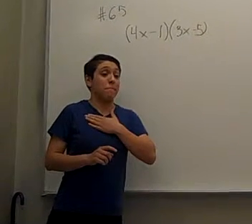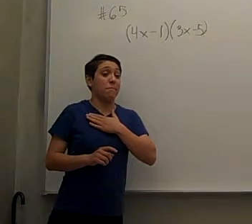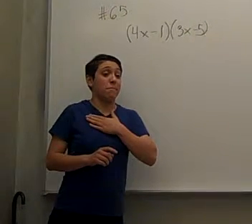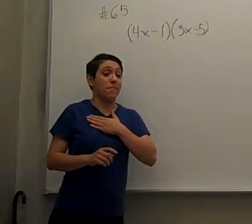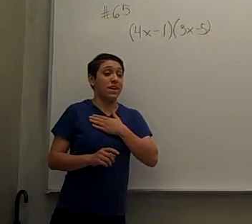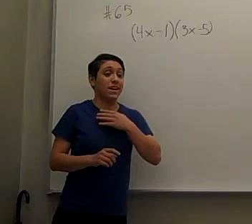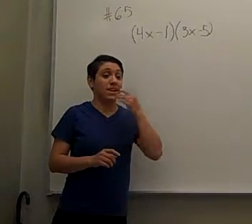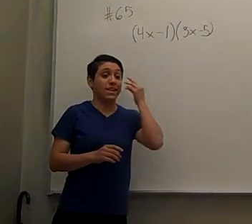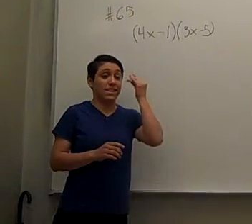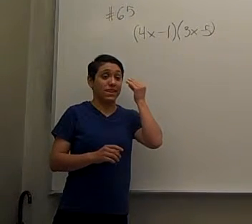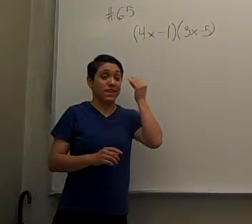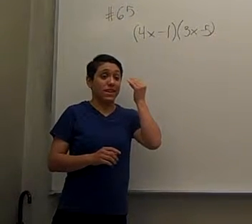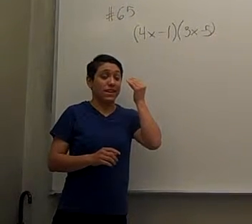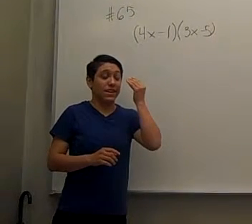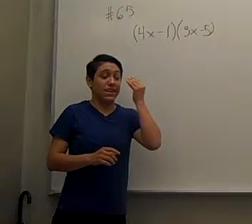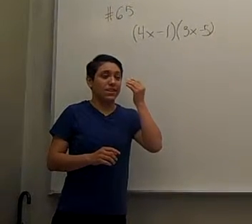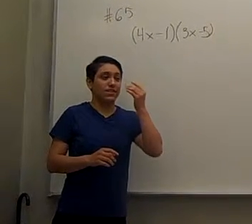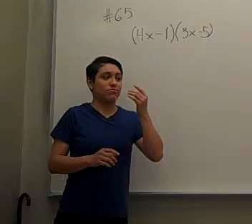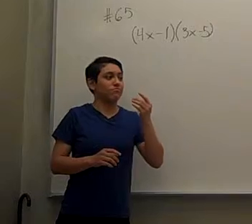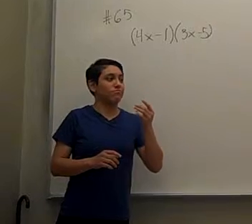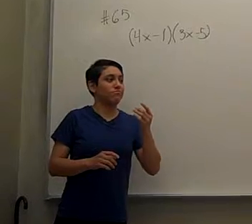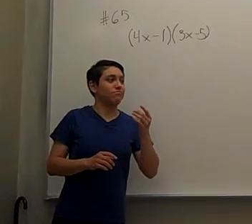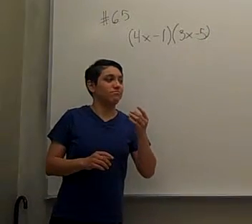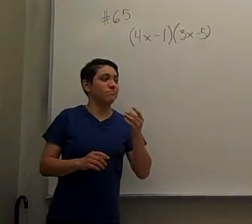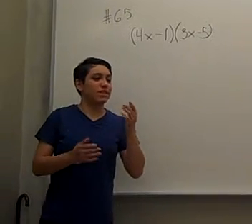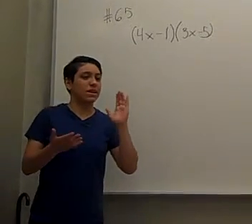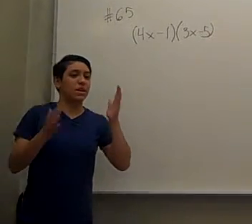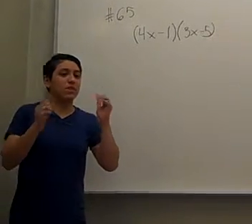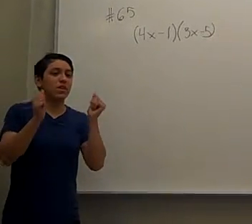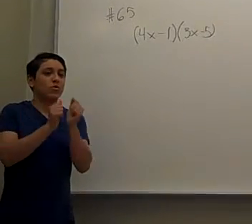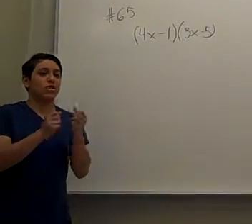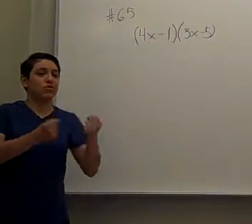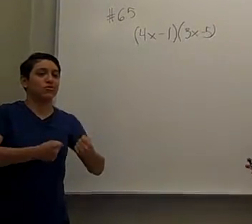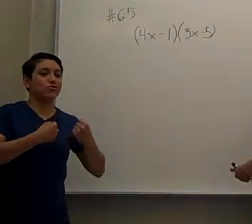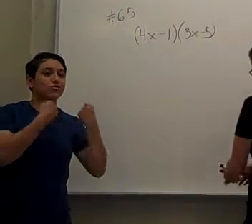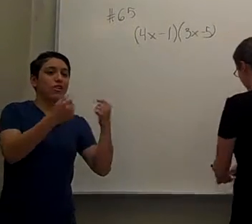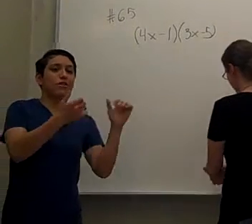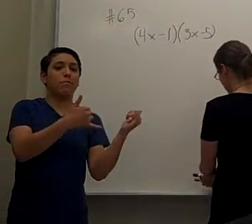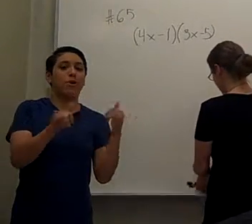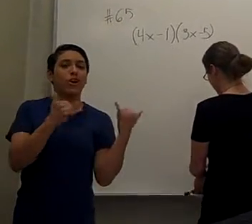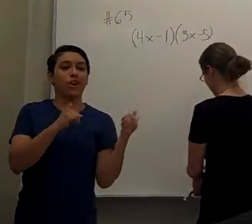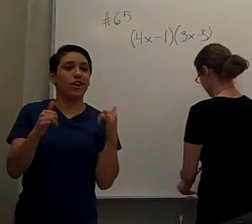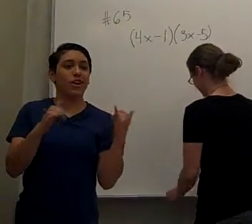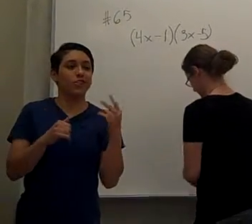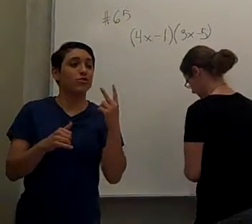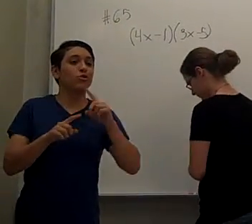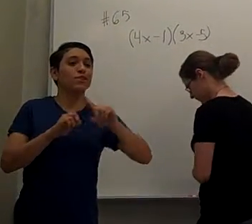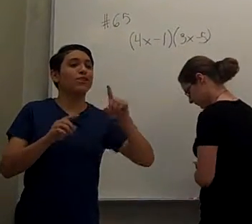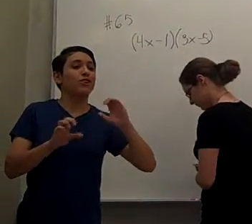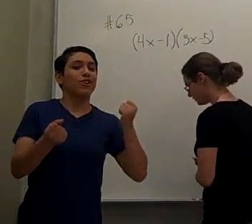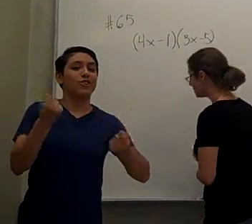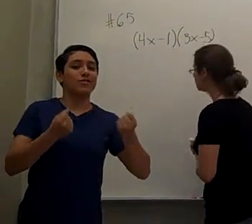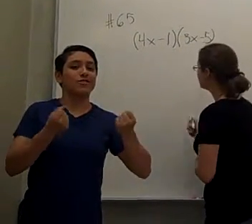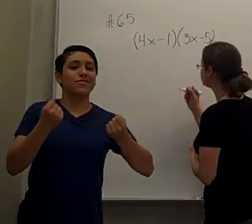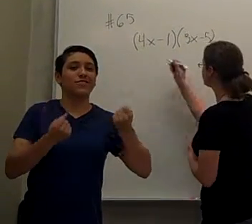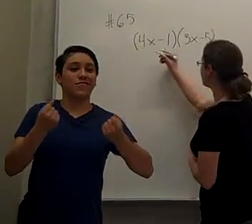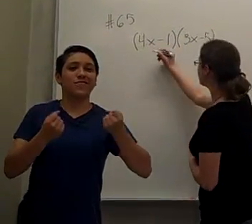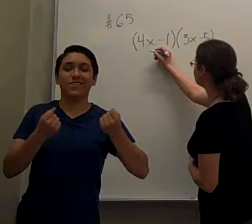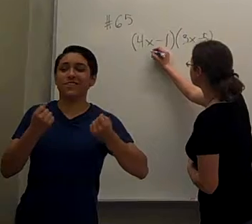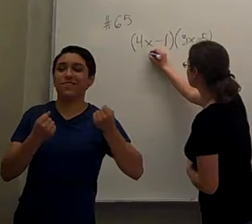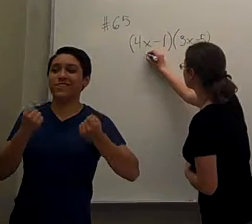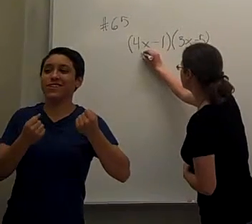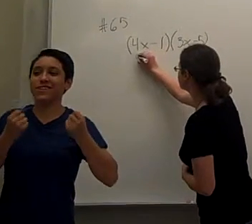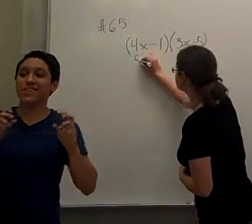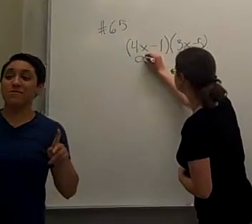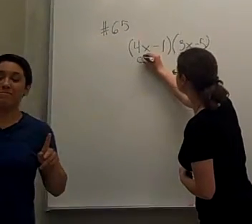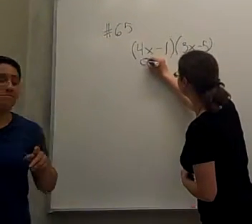cars. Like, yeah, it's so bad, you guys. Like, here's one car. It's so bad